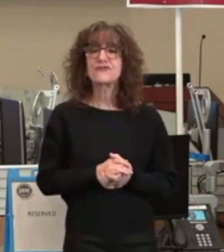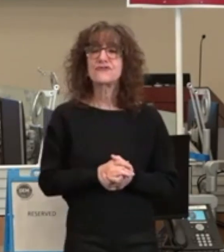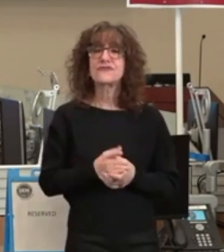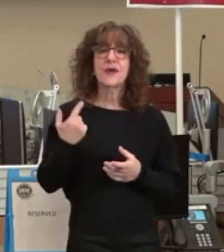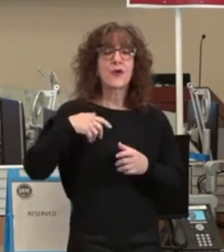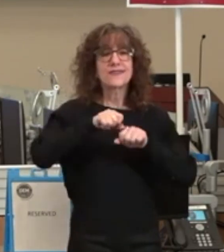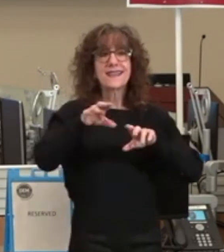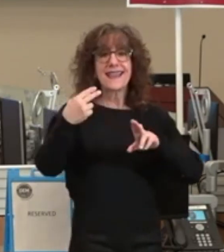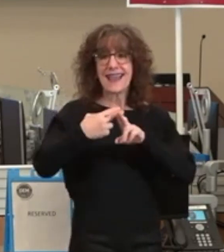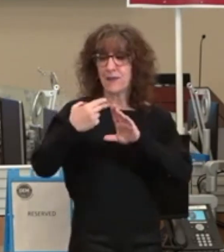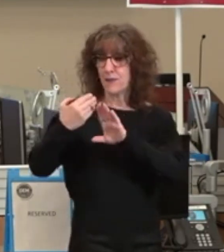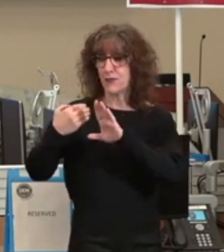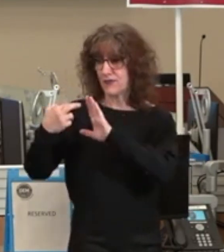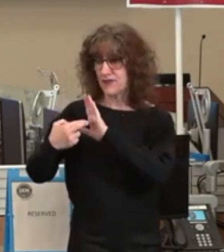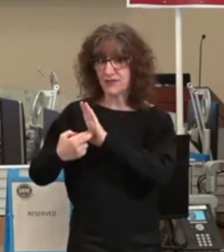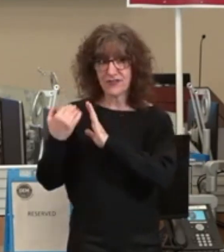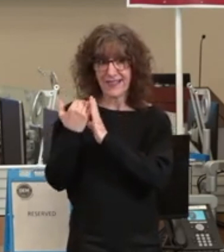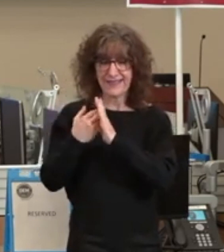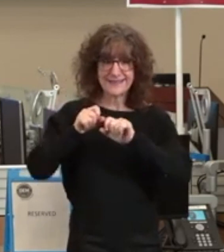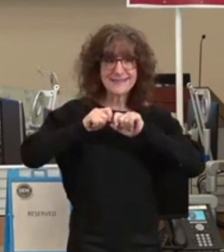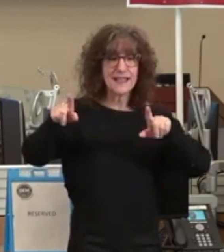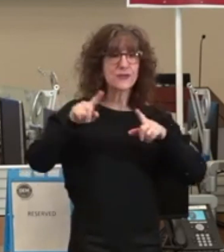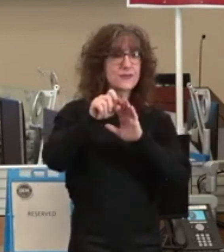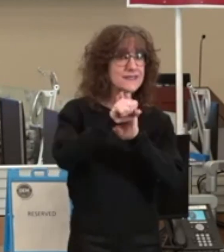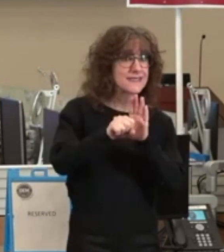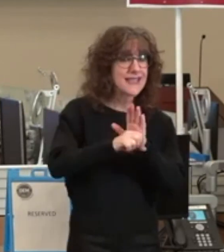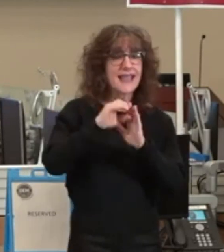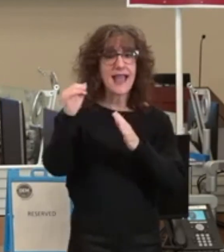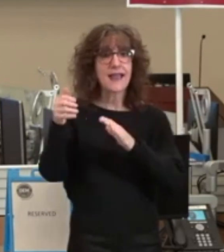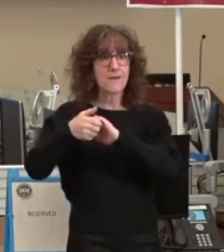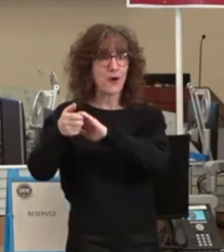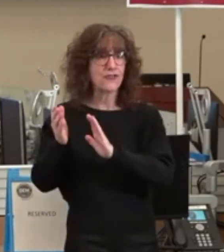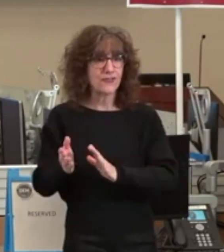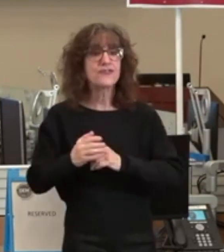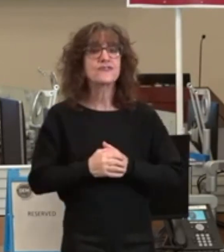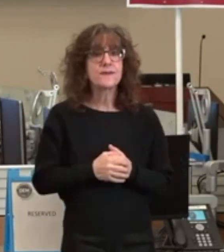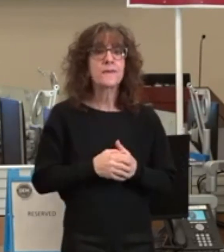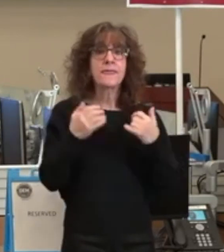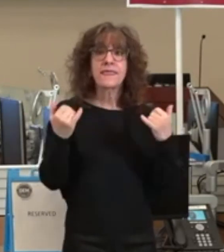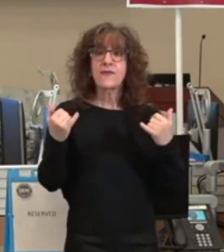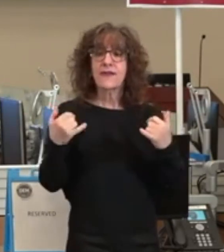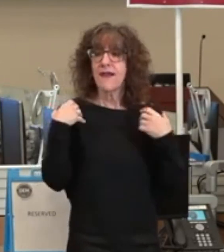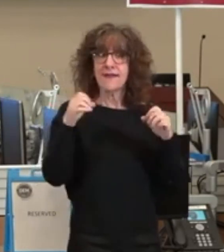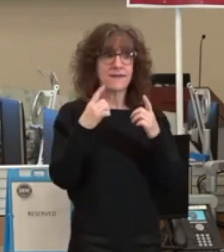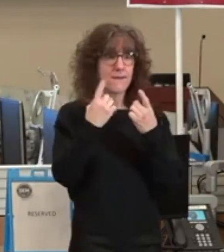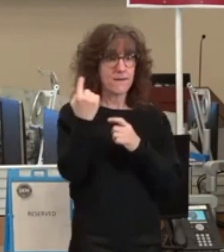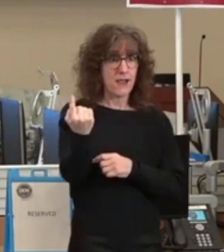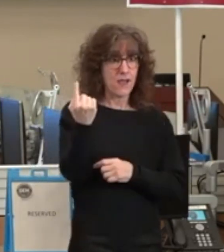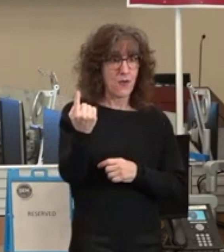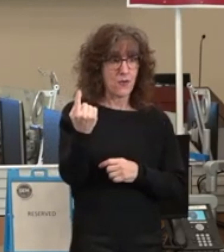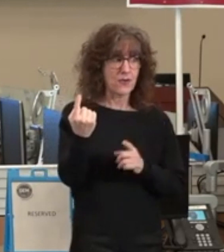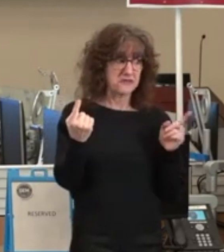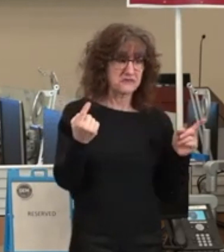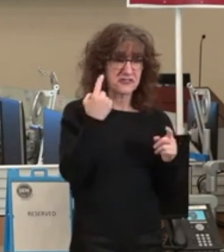We're sending names from our pre-registration list to the state and those partners. Right now, the health department alone, as the